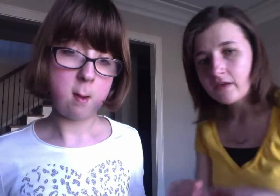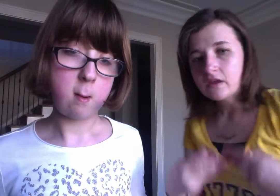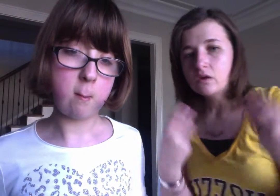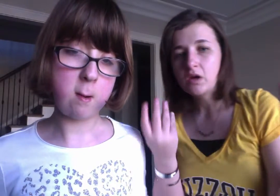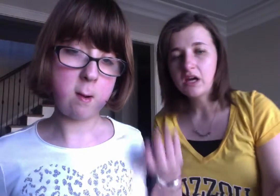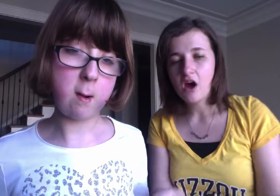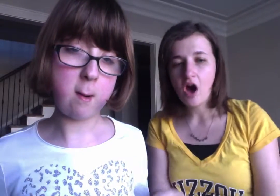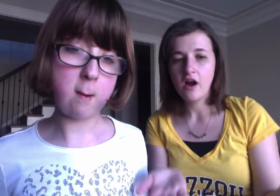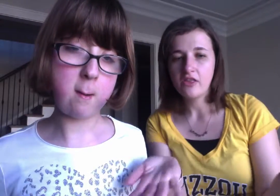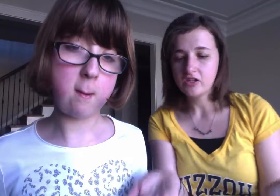world. We are the